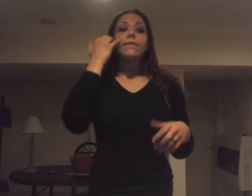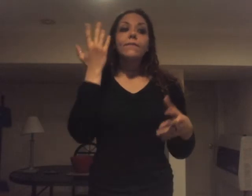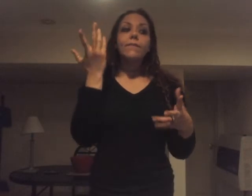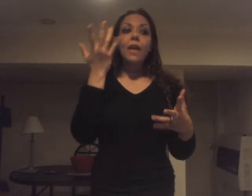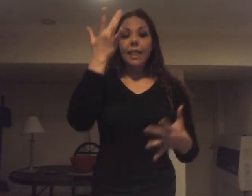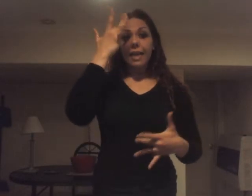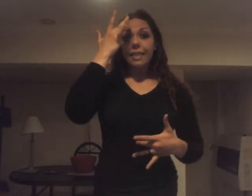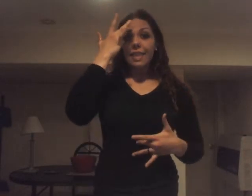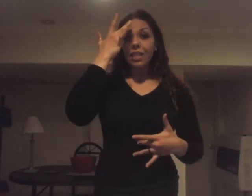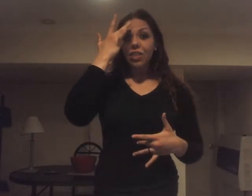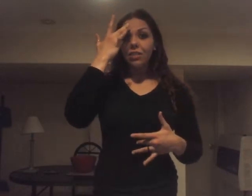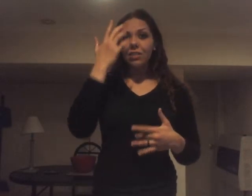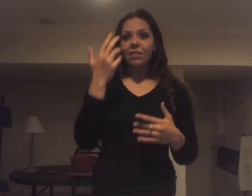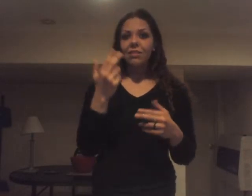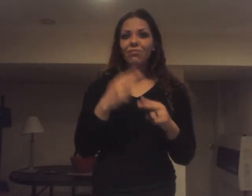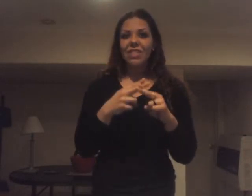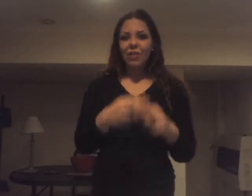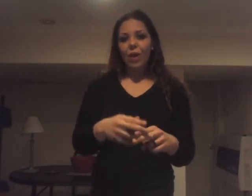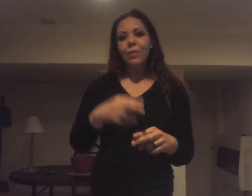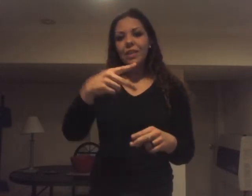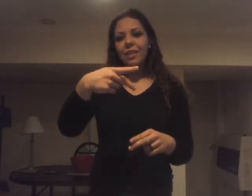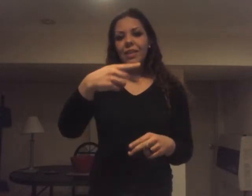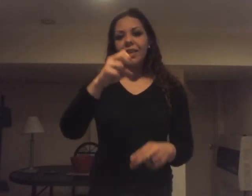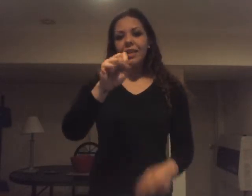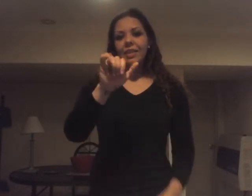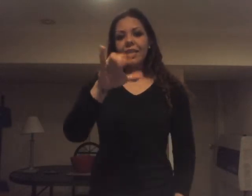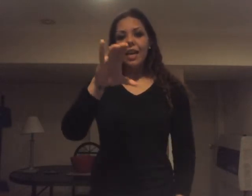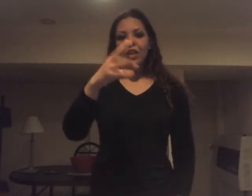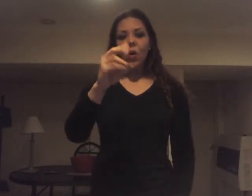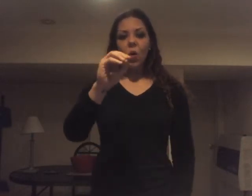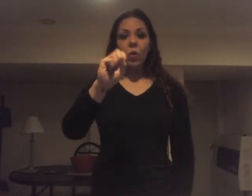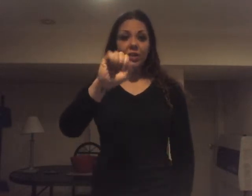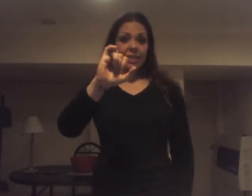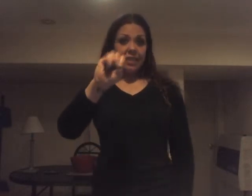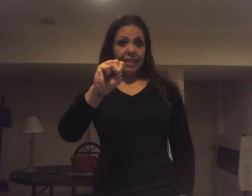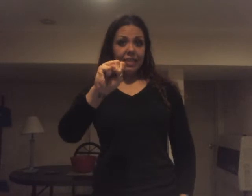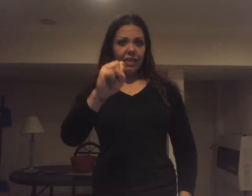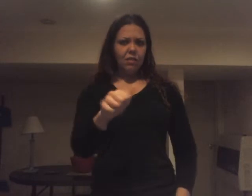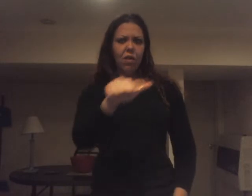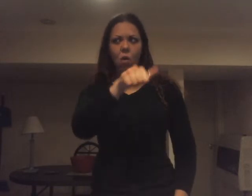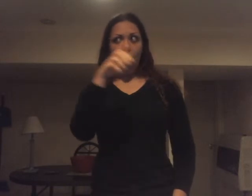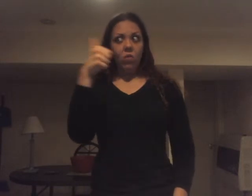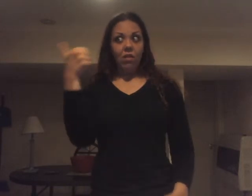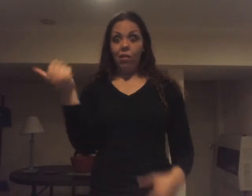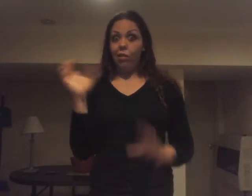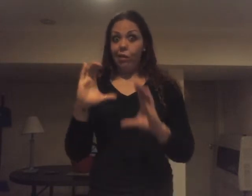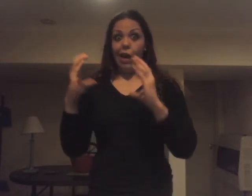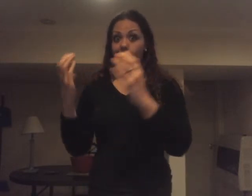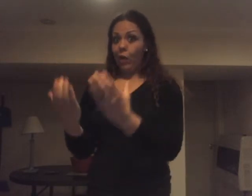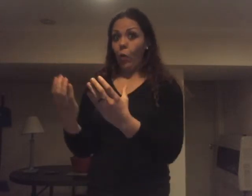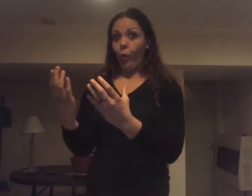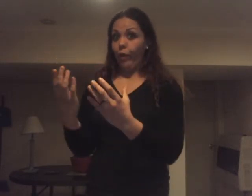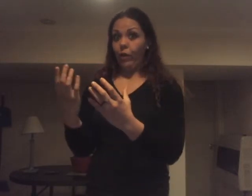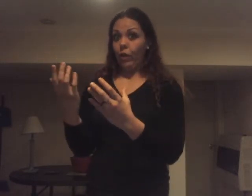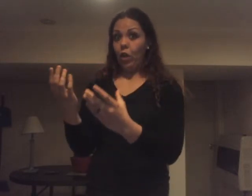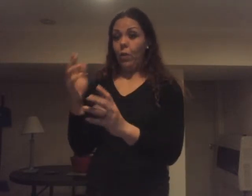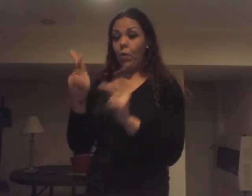as neurosis or psychosis. There are a whole lot of other categories that you put people in if you decide that they are neurotic or